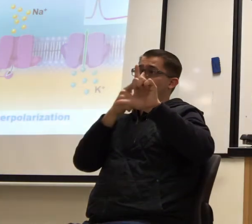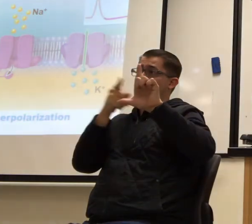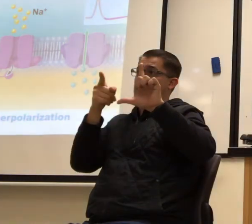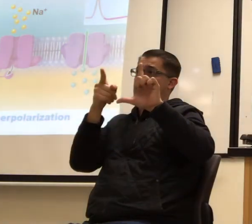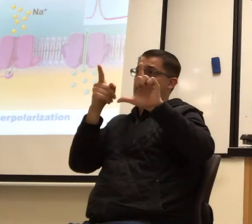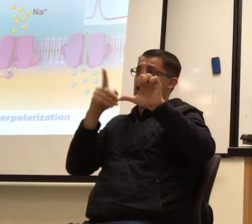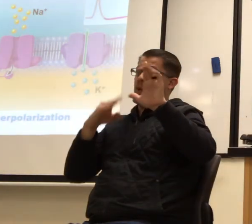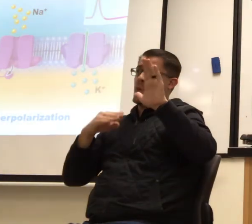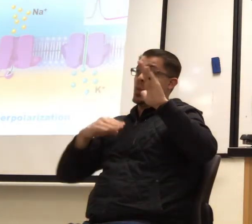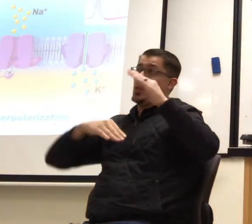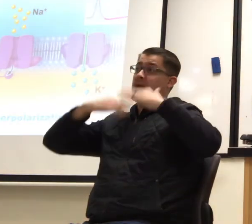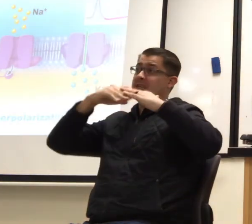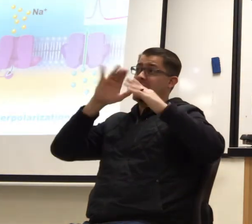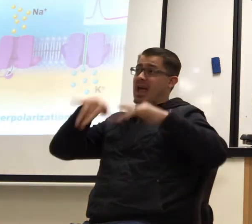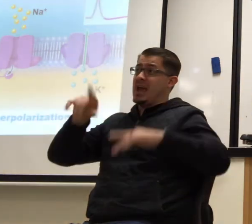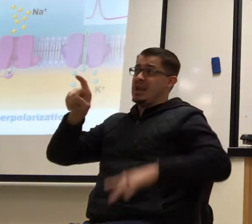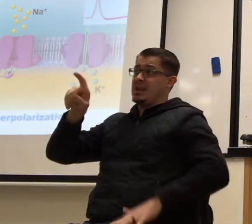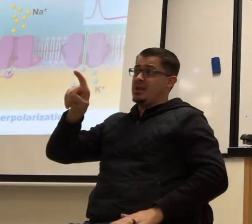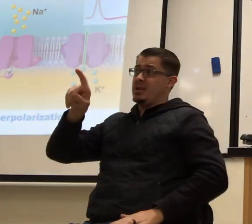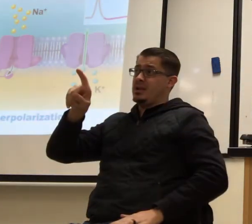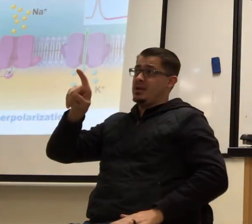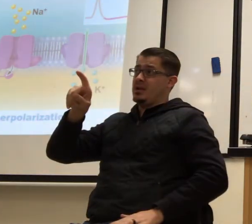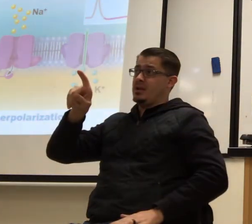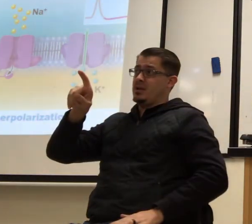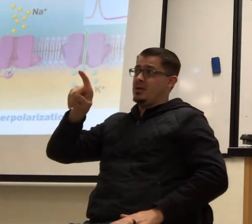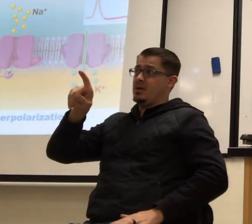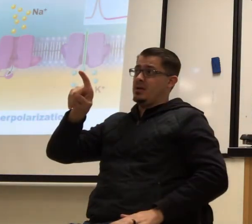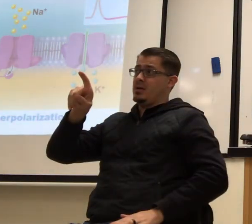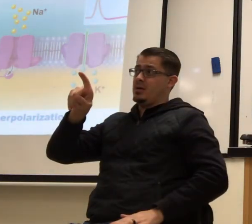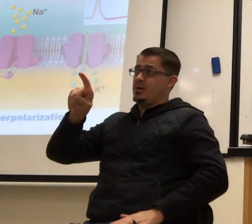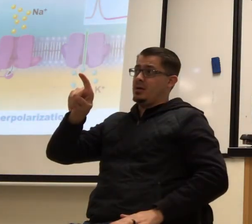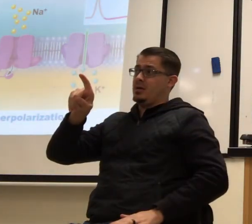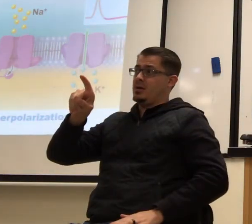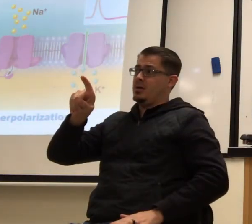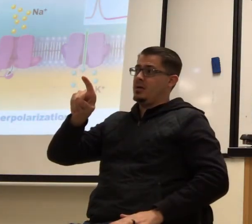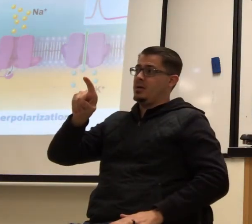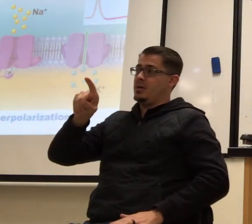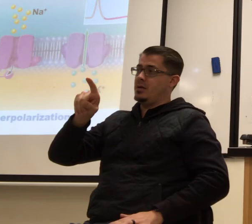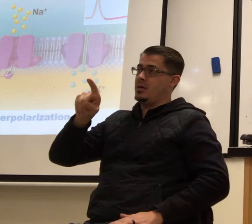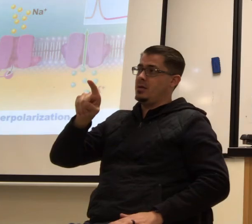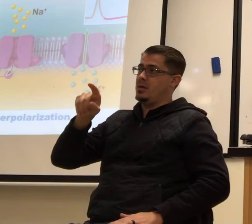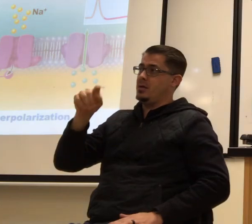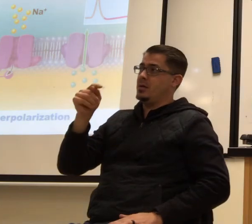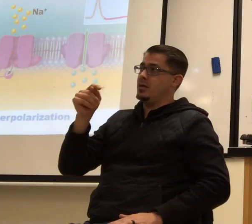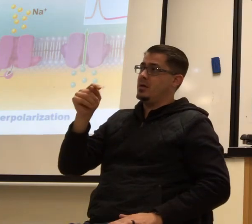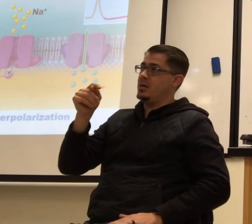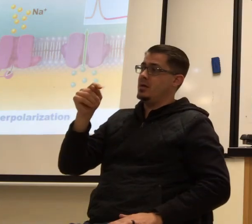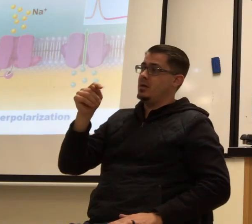Did you reach